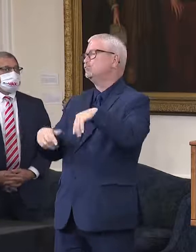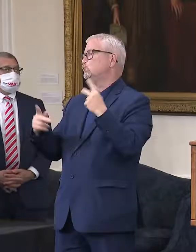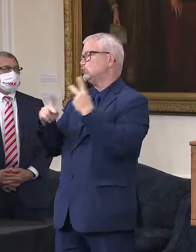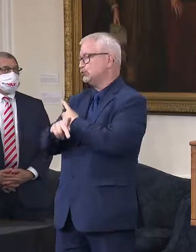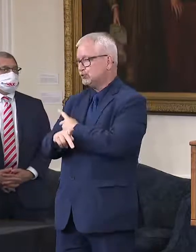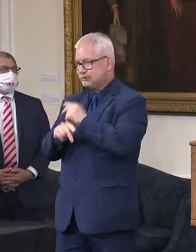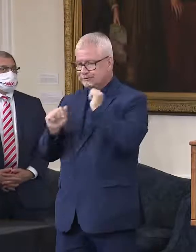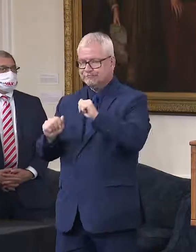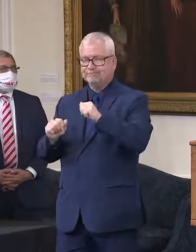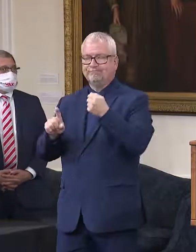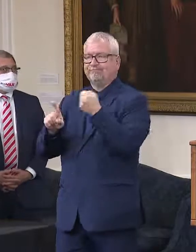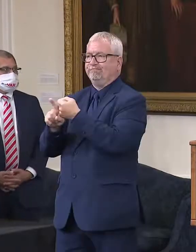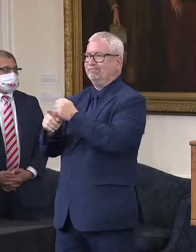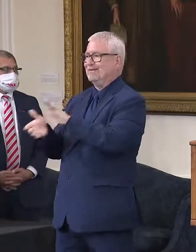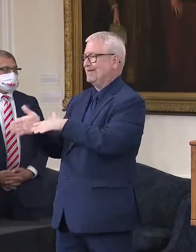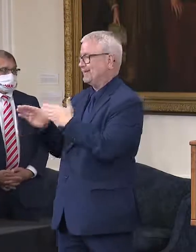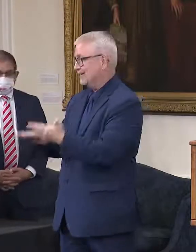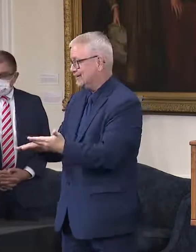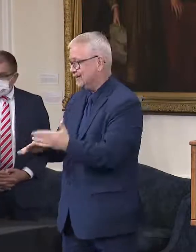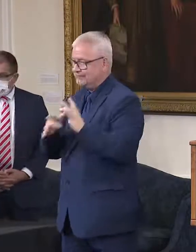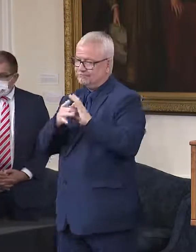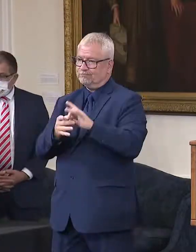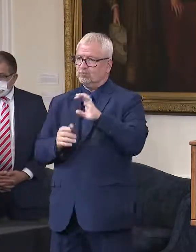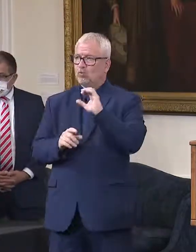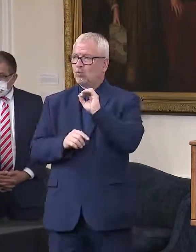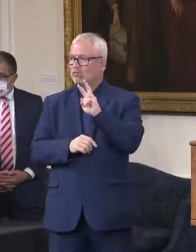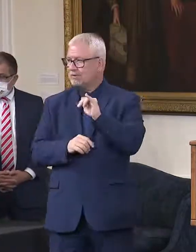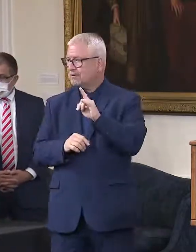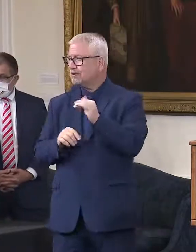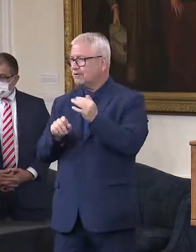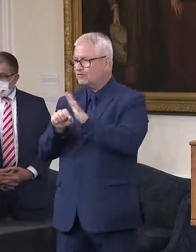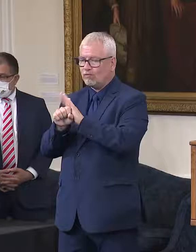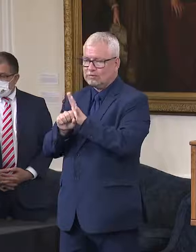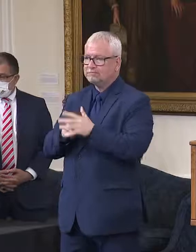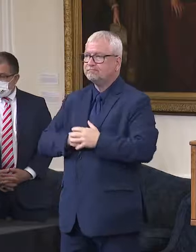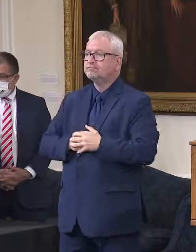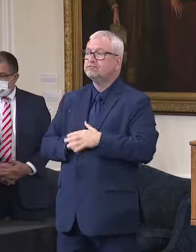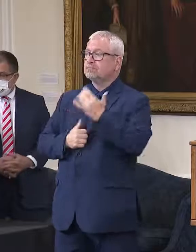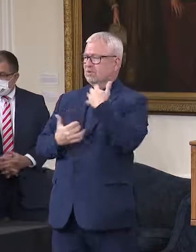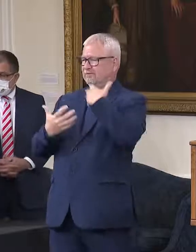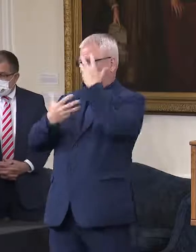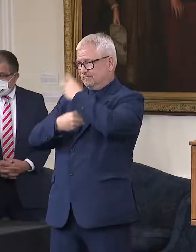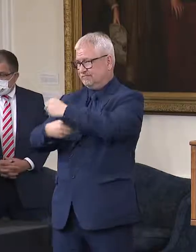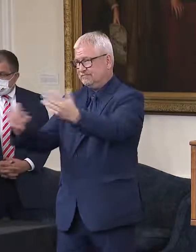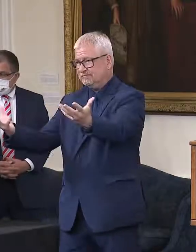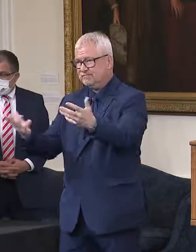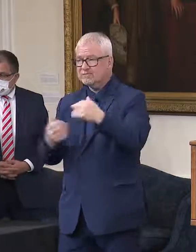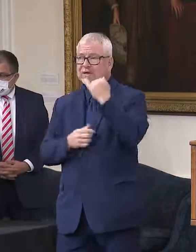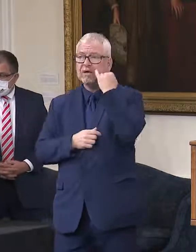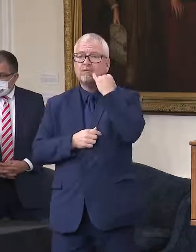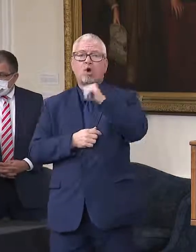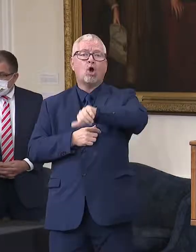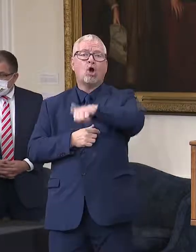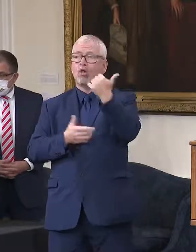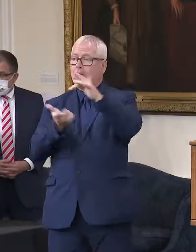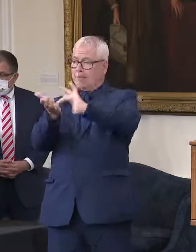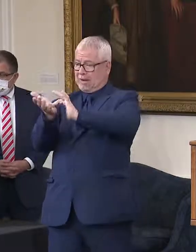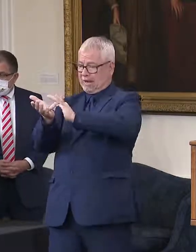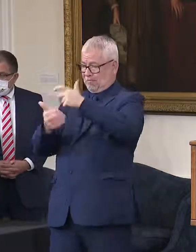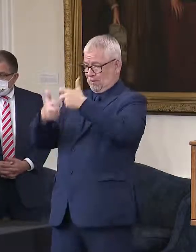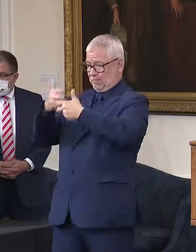State health officials have issued an advisory strongly urging people with comorbidities to get a booster shot as soon as